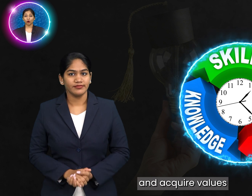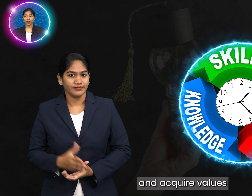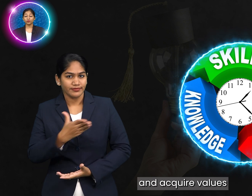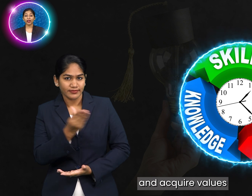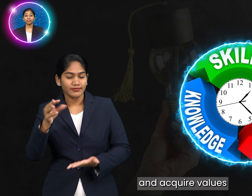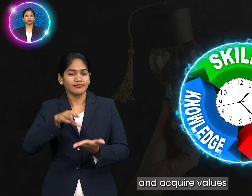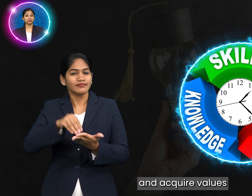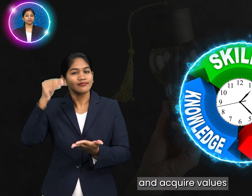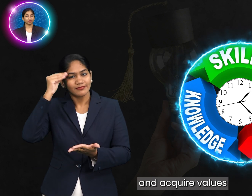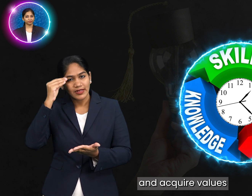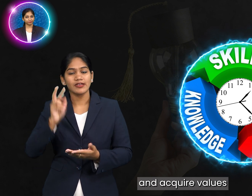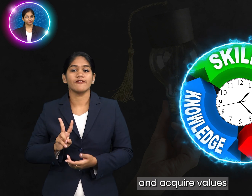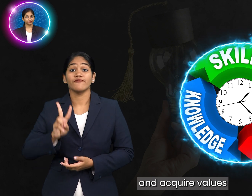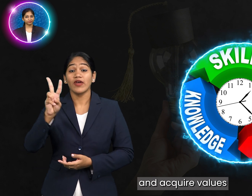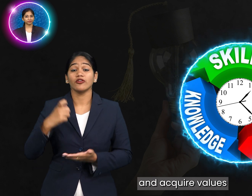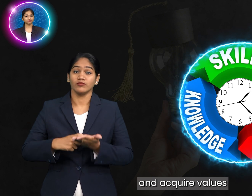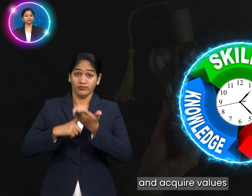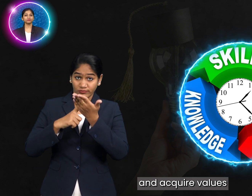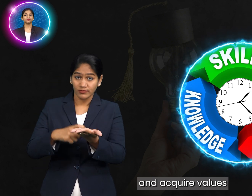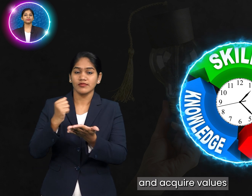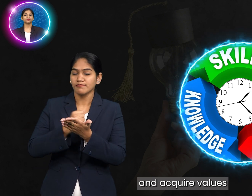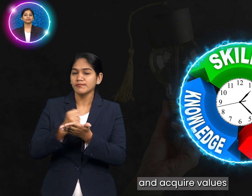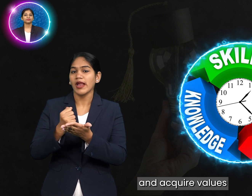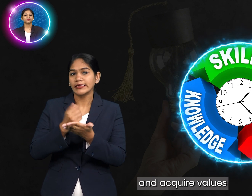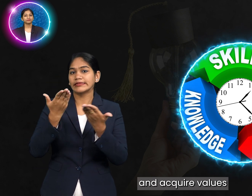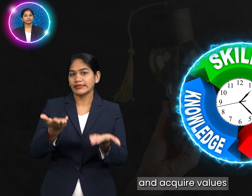And acquire values.